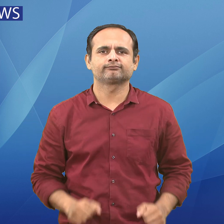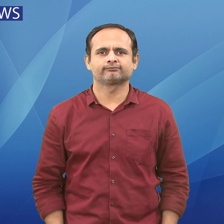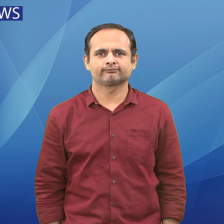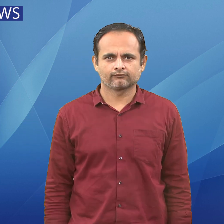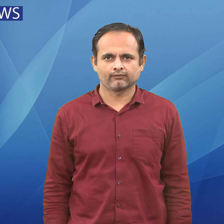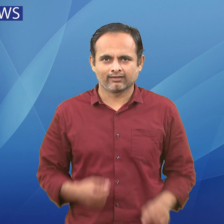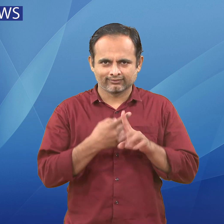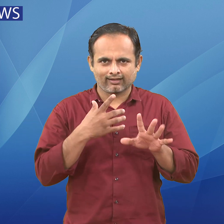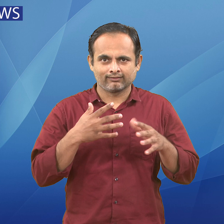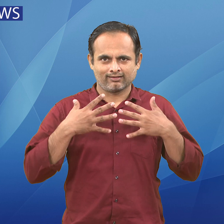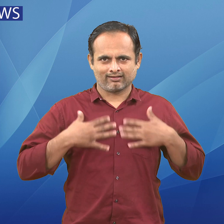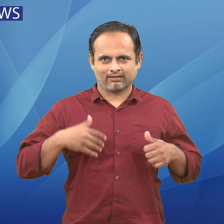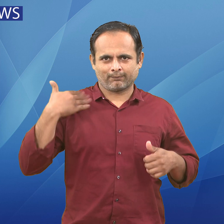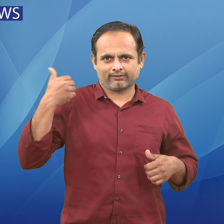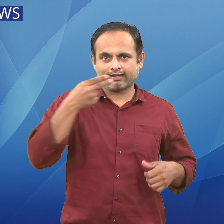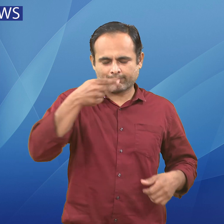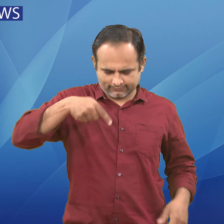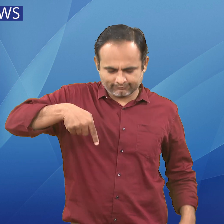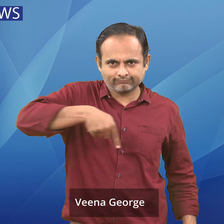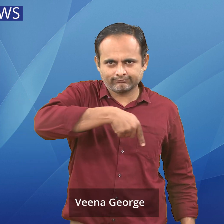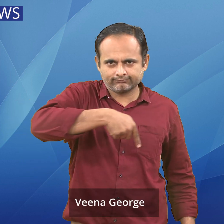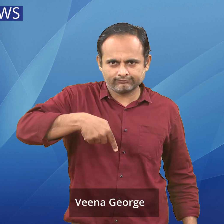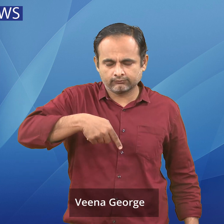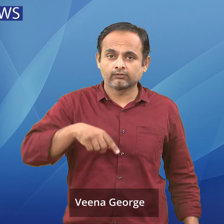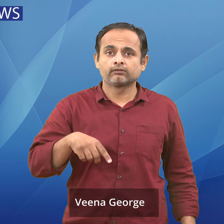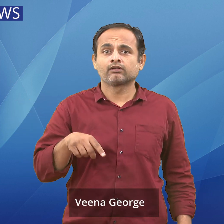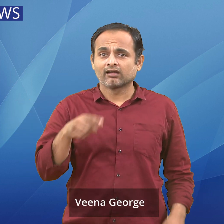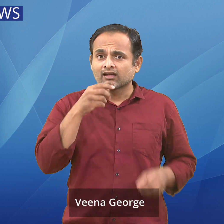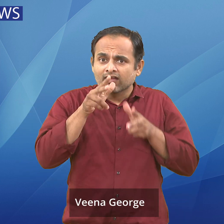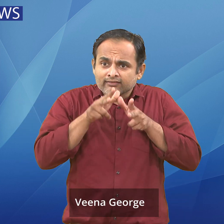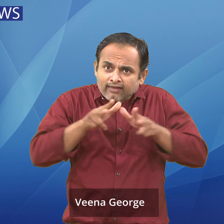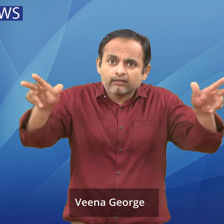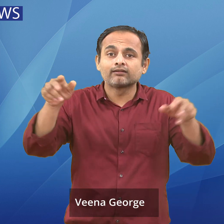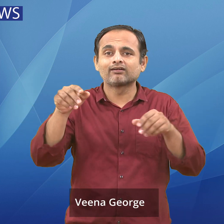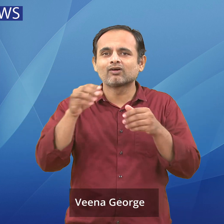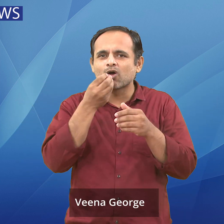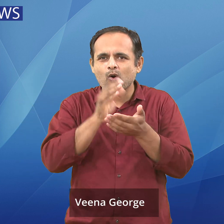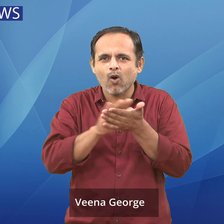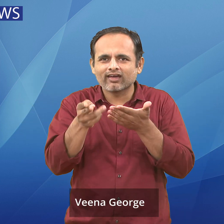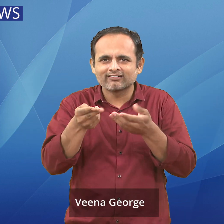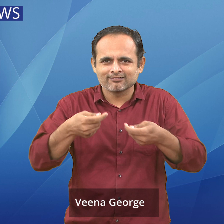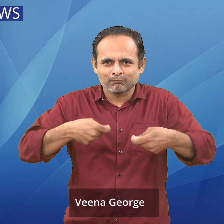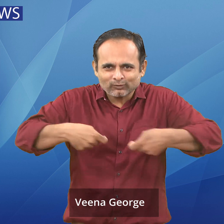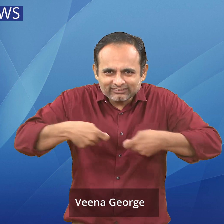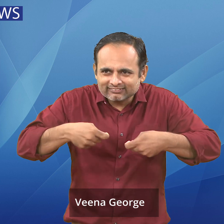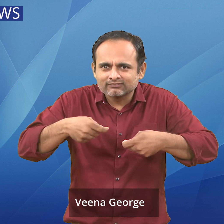The government's decision to make health cards mandatory for all food handlers in food business operations in the state will come